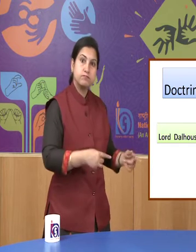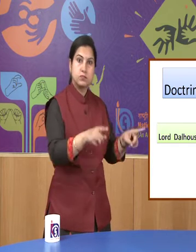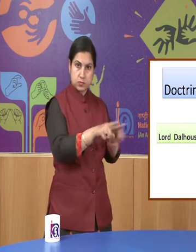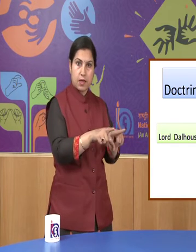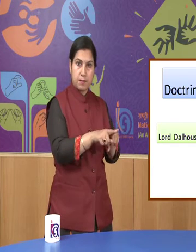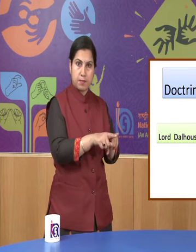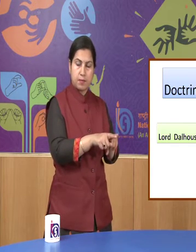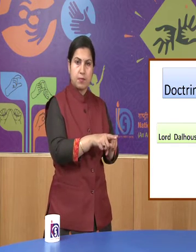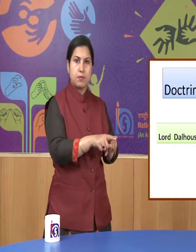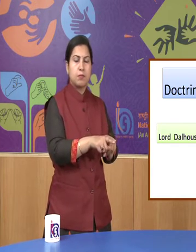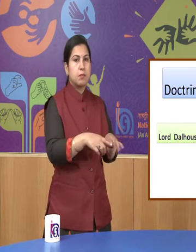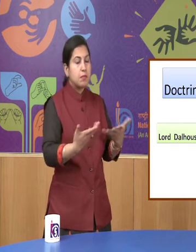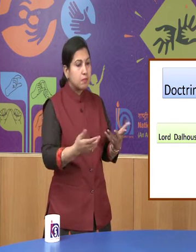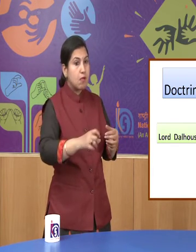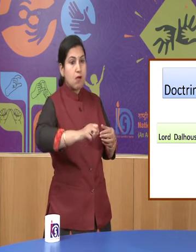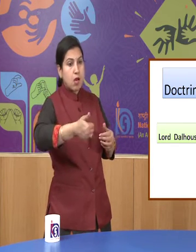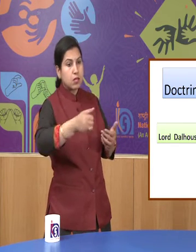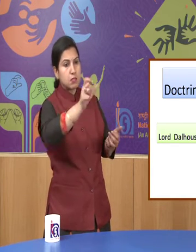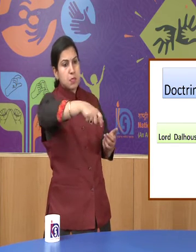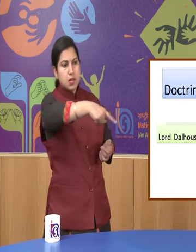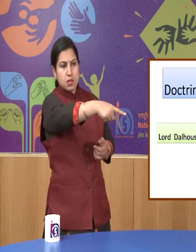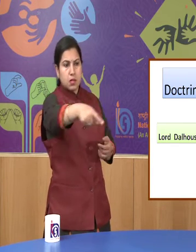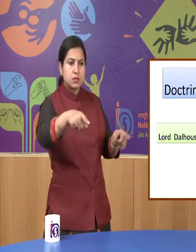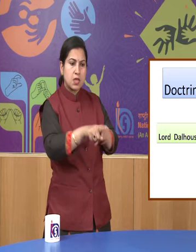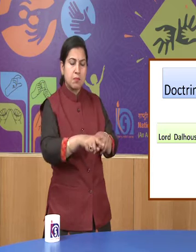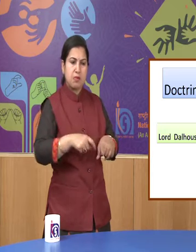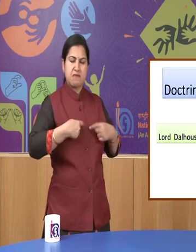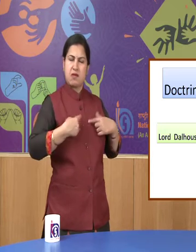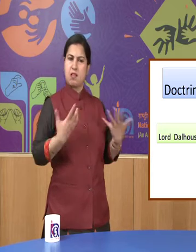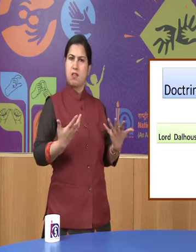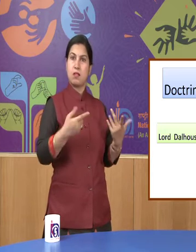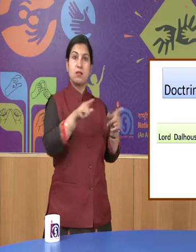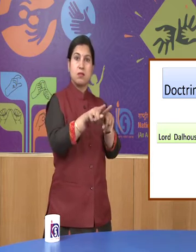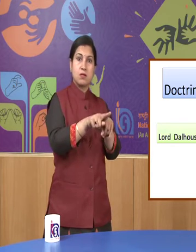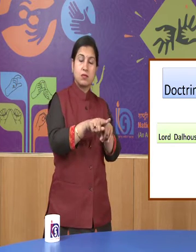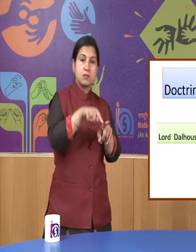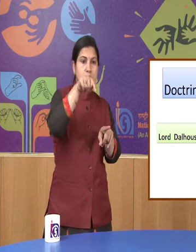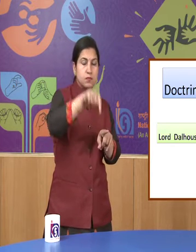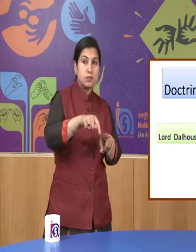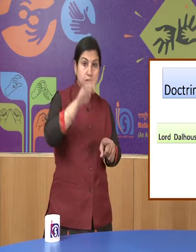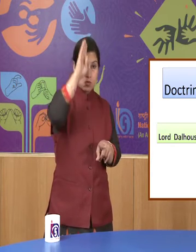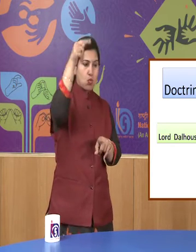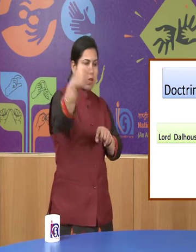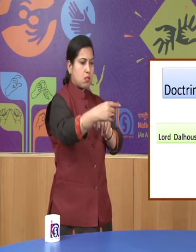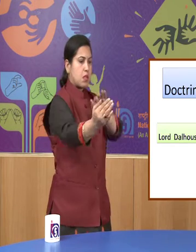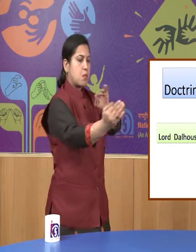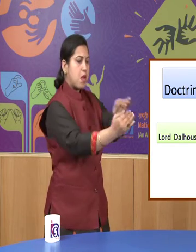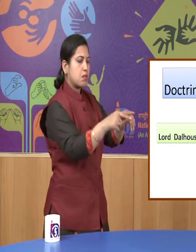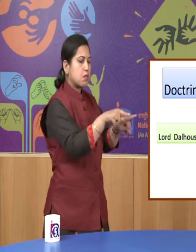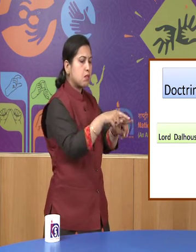it was bad for those people also who were dependent upon these rulers,